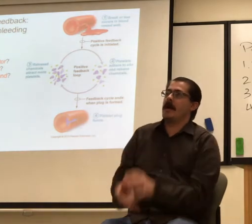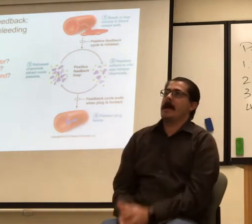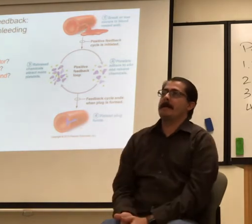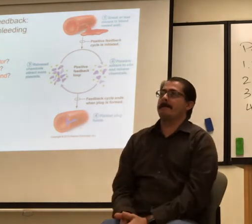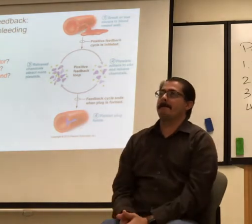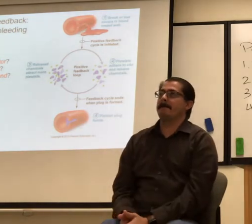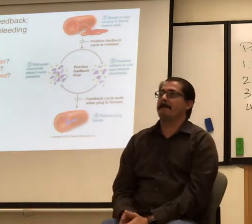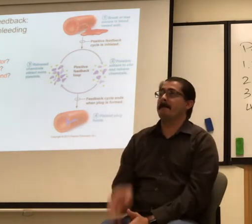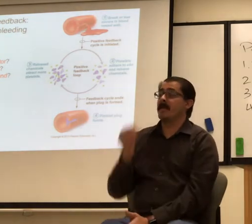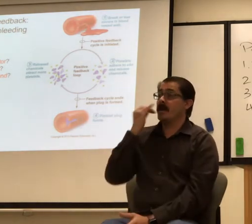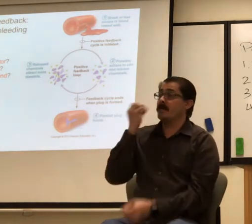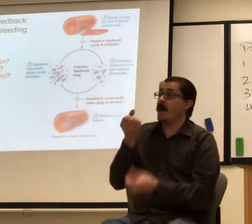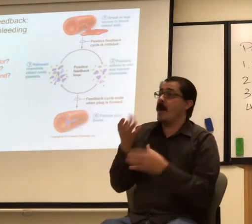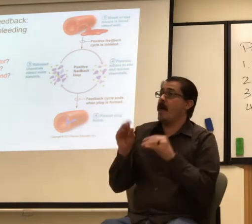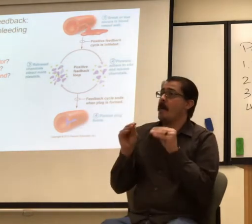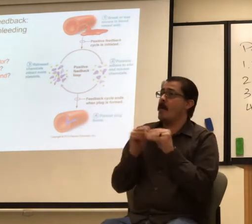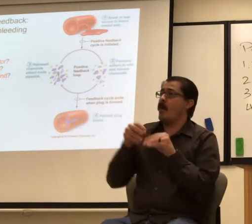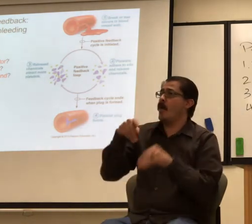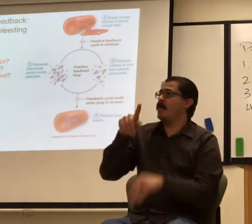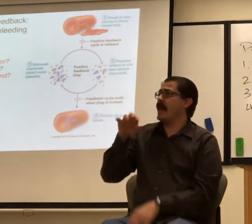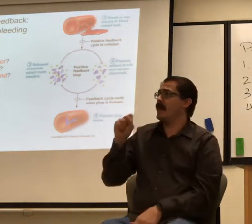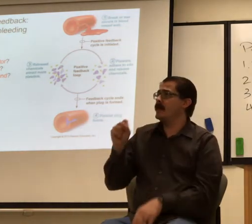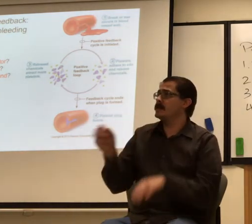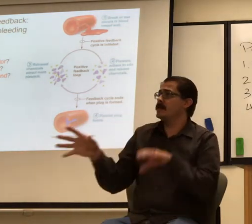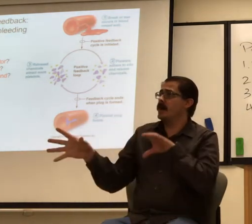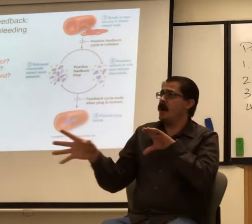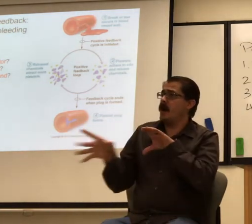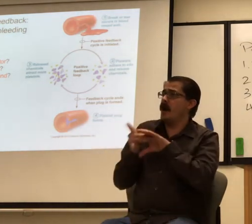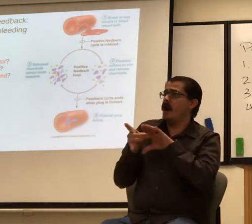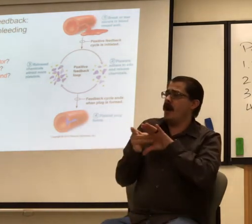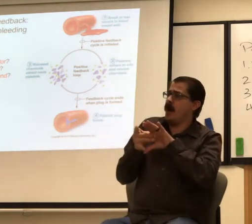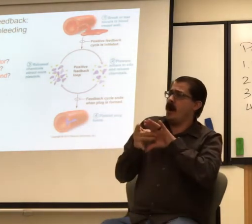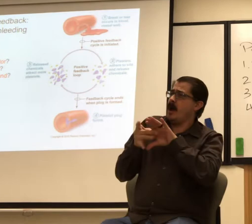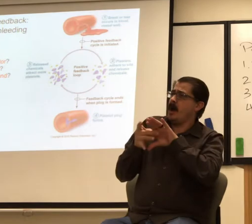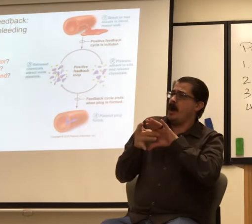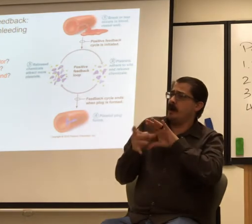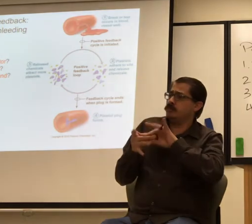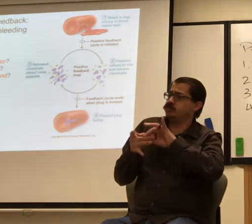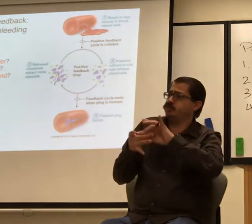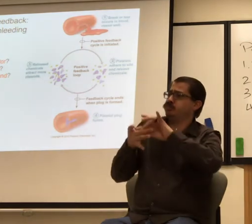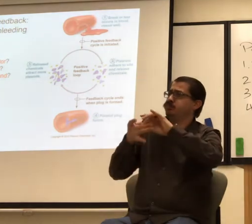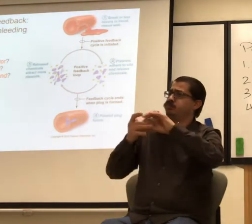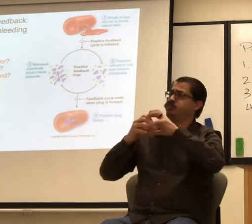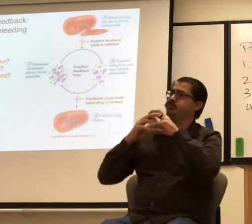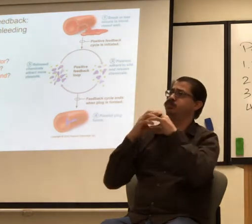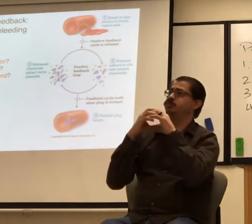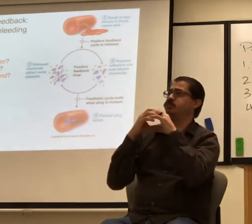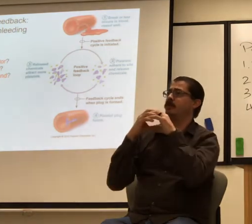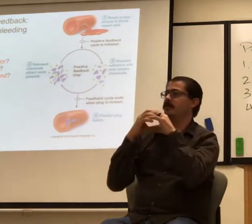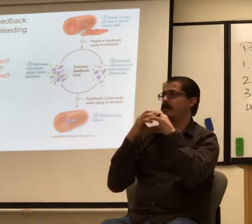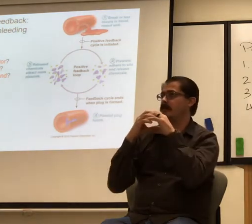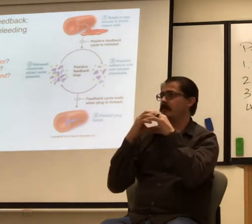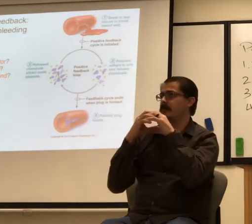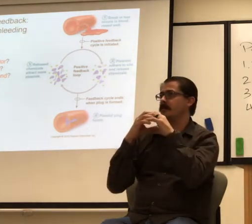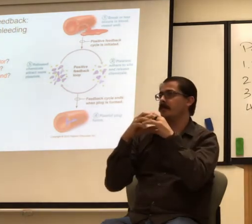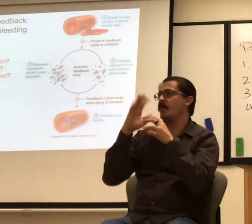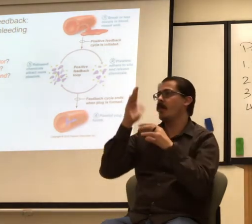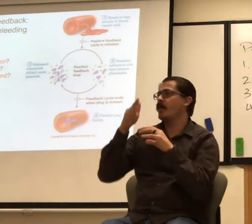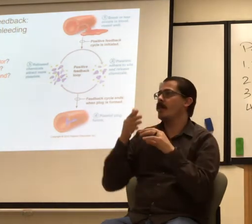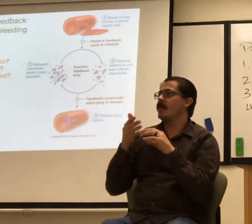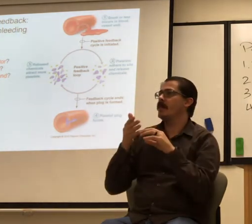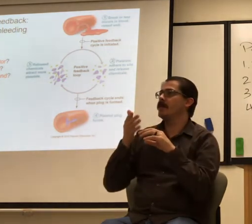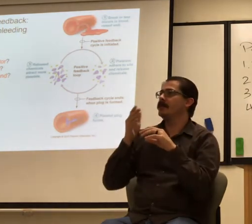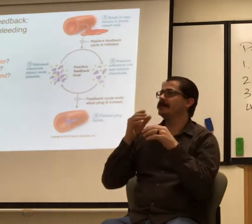If you attract more platelets, they're all just going to bind to each other in a nice little clump to form a